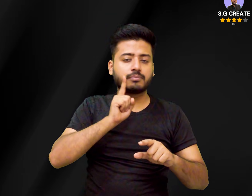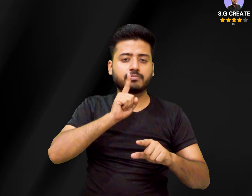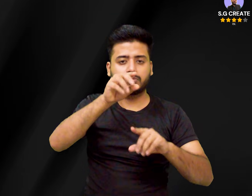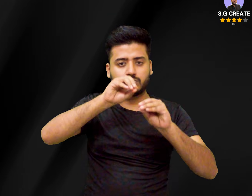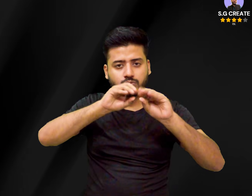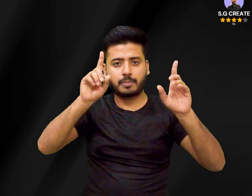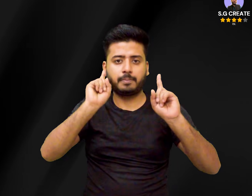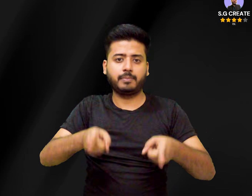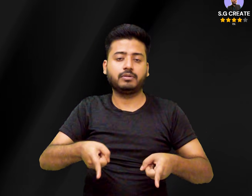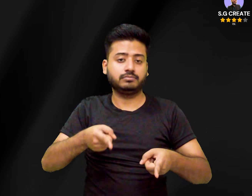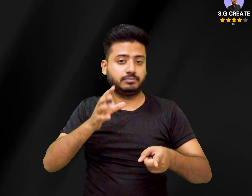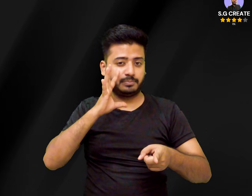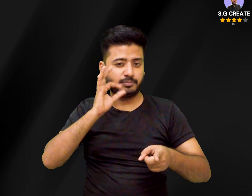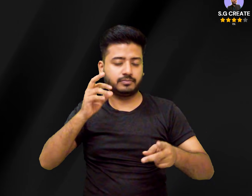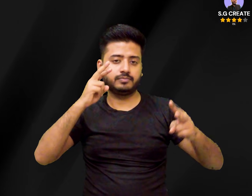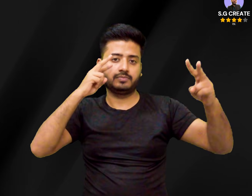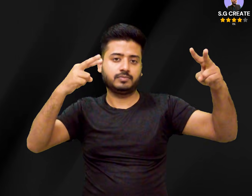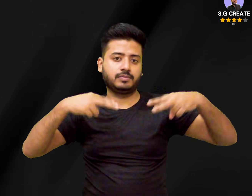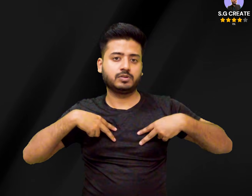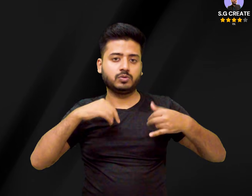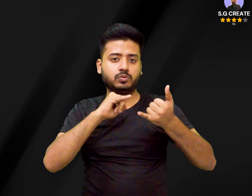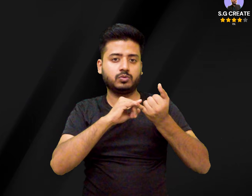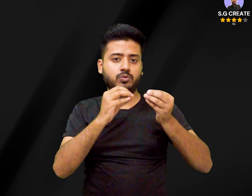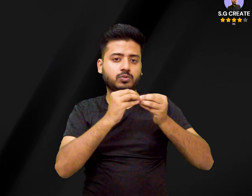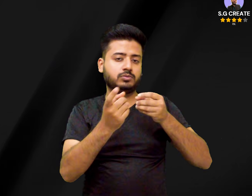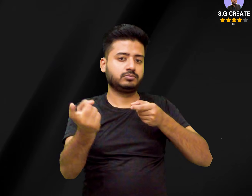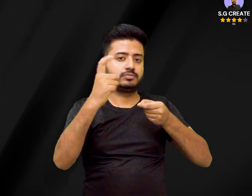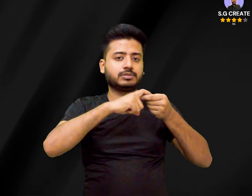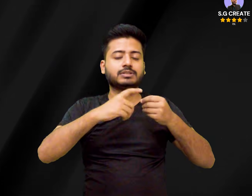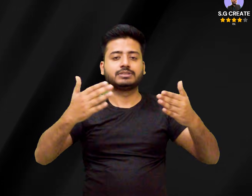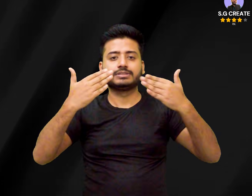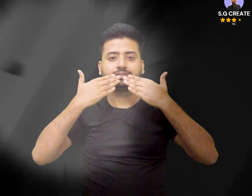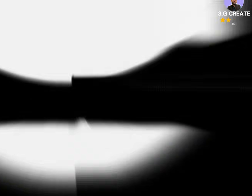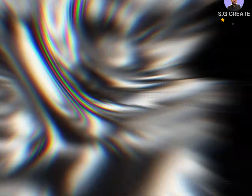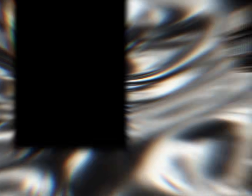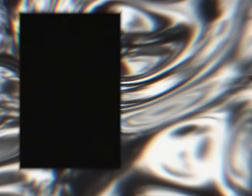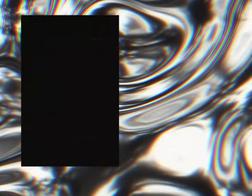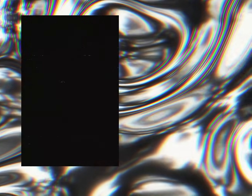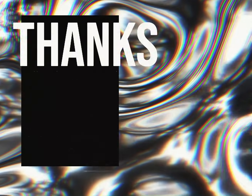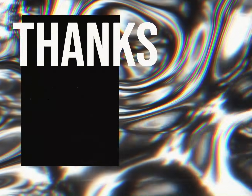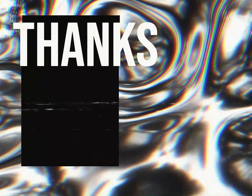Massage into scalp. Use your fingertips to massage a small amount of oil into your